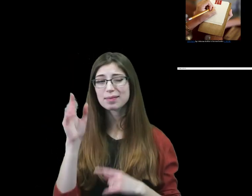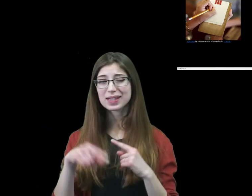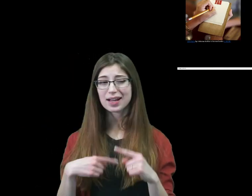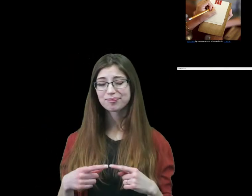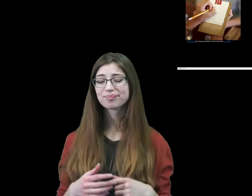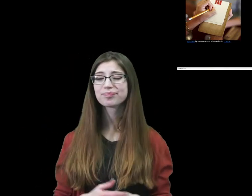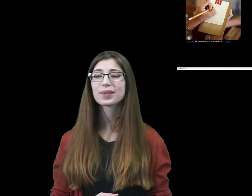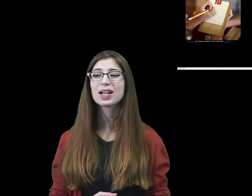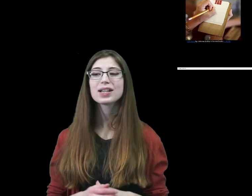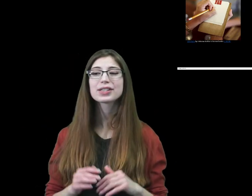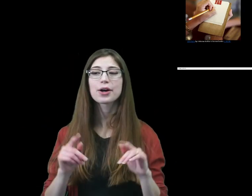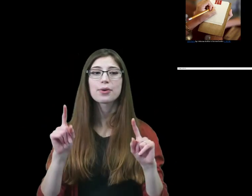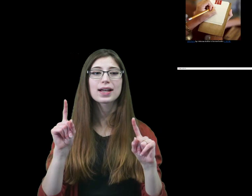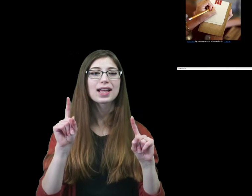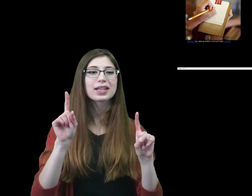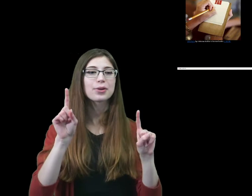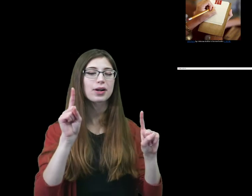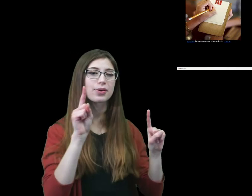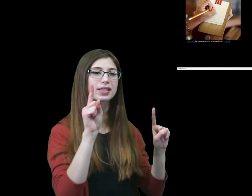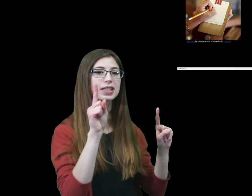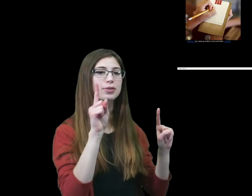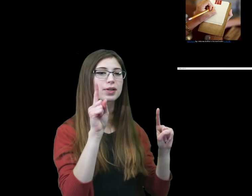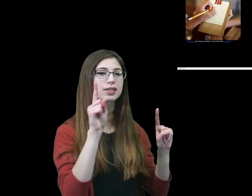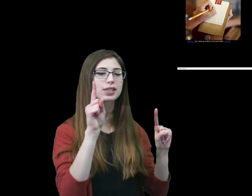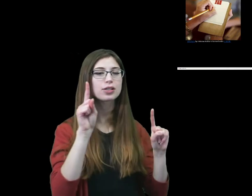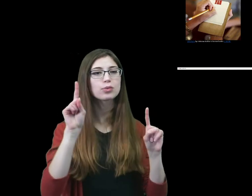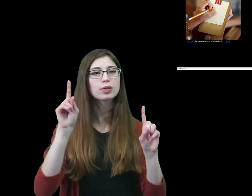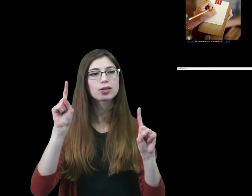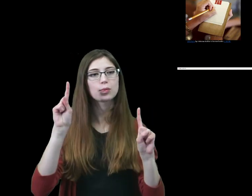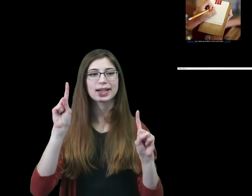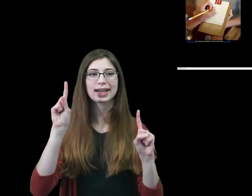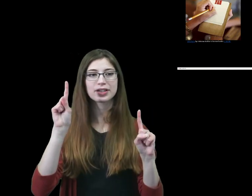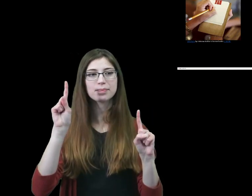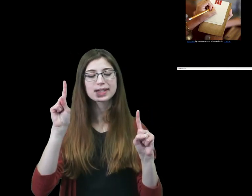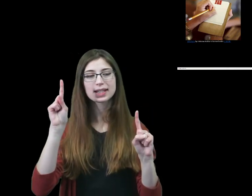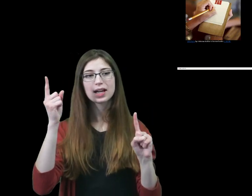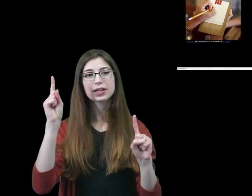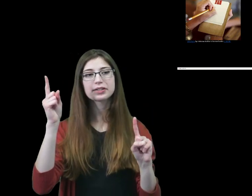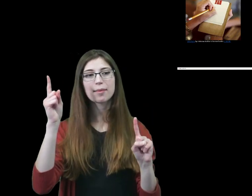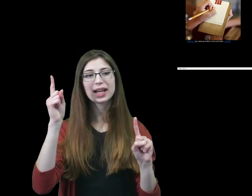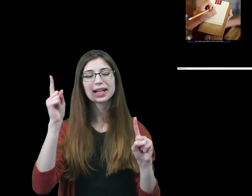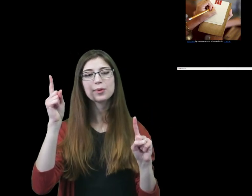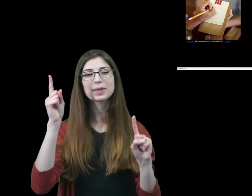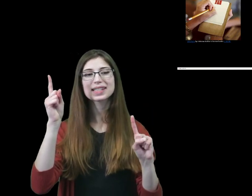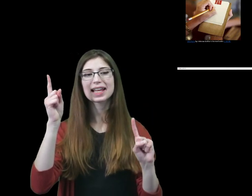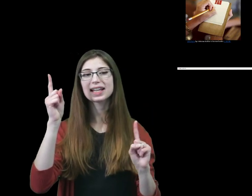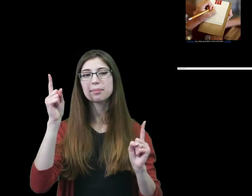sign. So you are going to do 2 1 handshakes. Your dominant hand will be slightly above